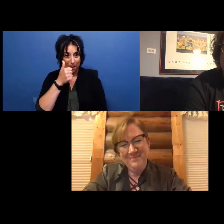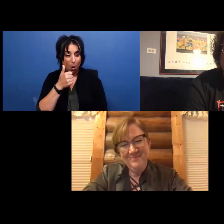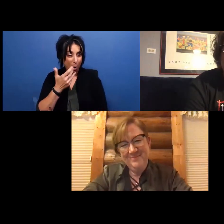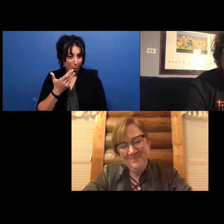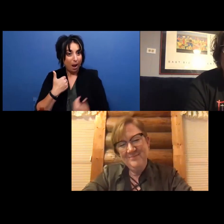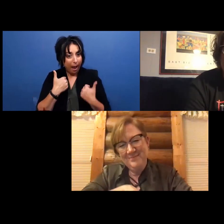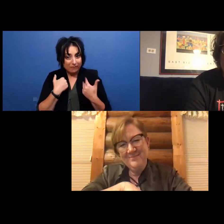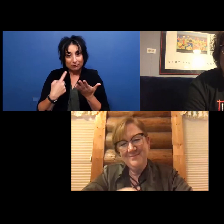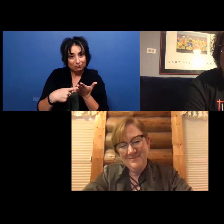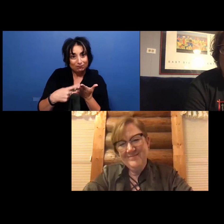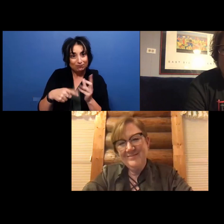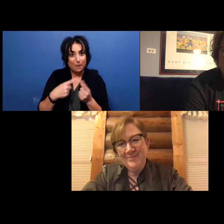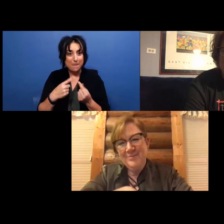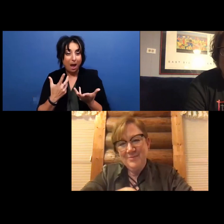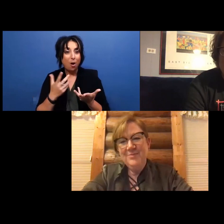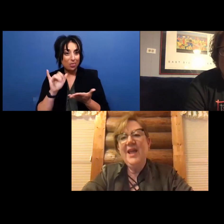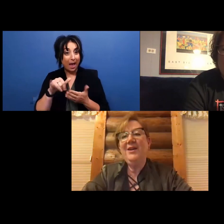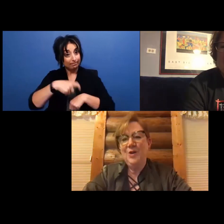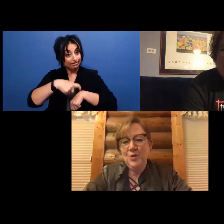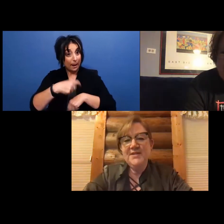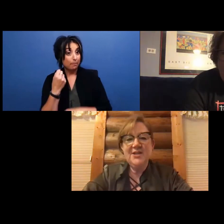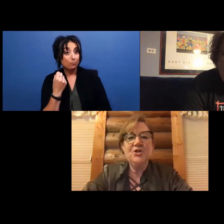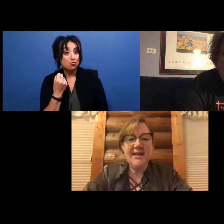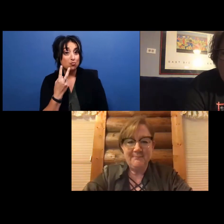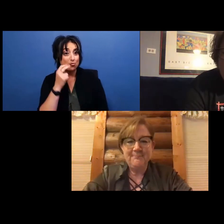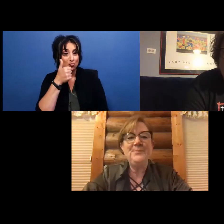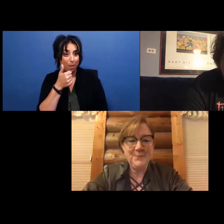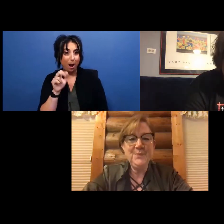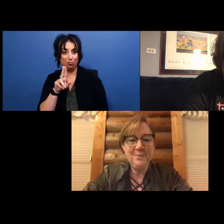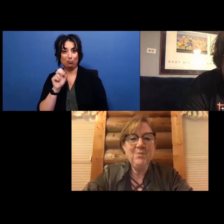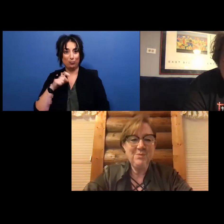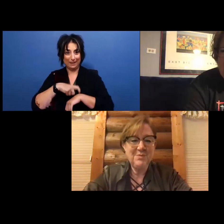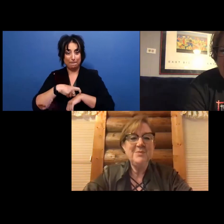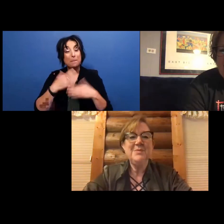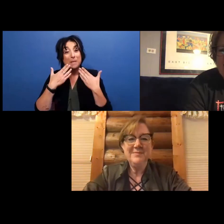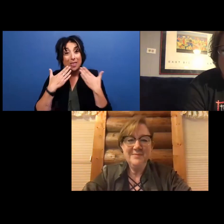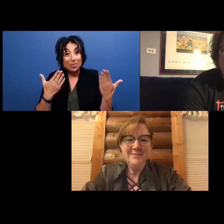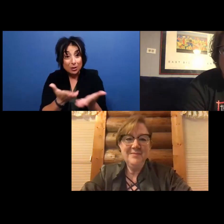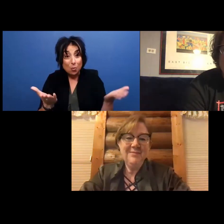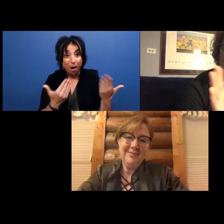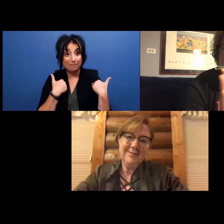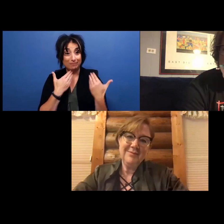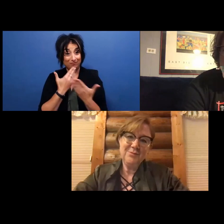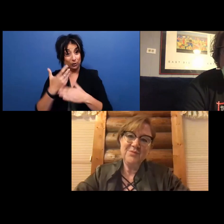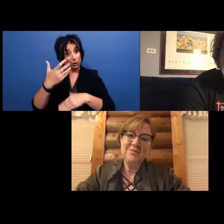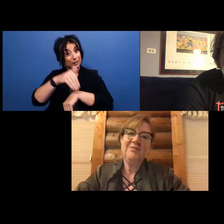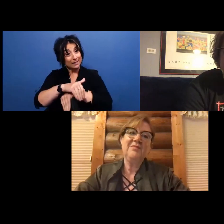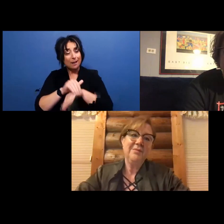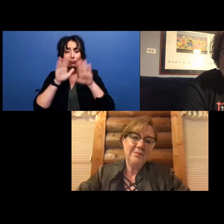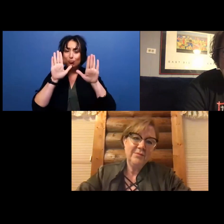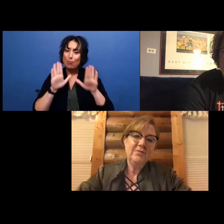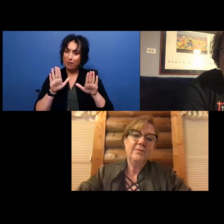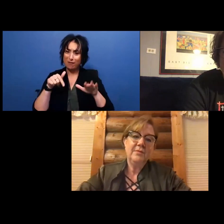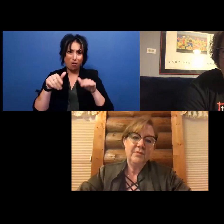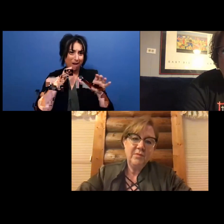a discussion about that tomorrow at noon. So see you all. You have a good night. And it was wonderful having this